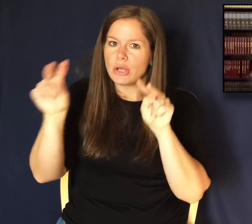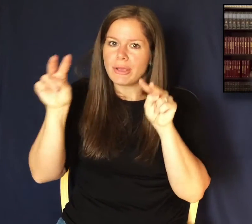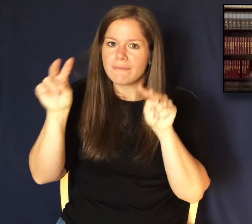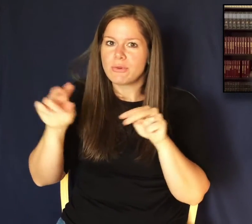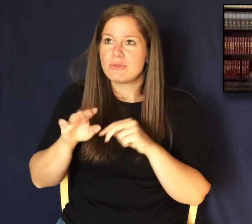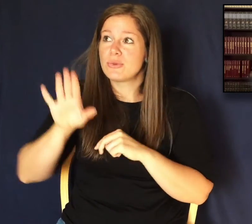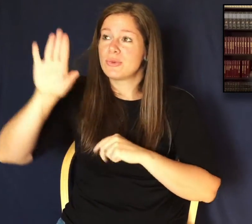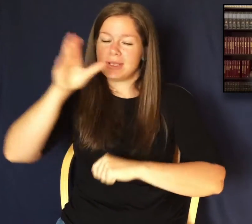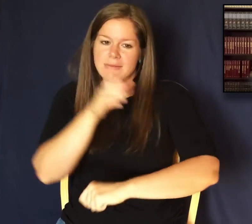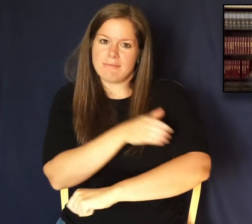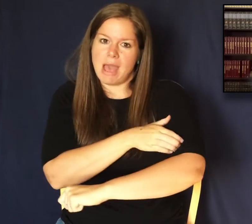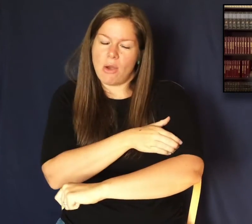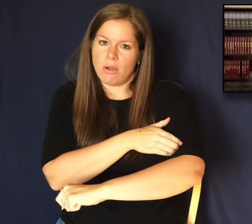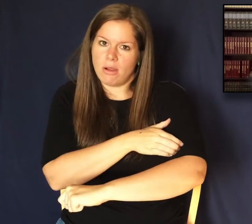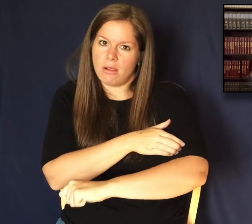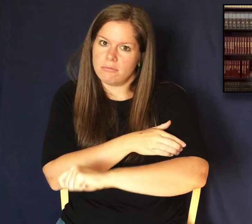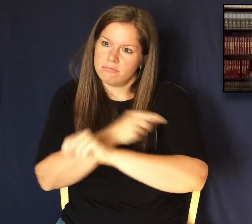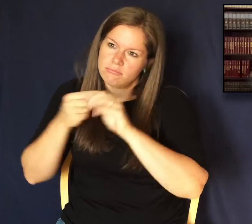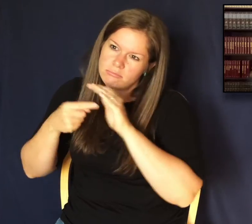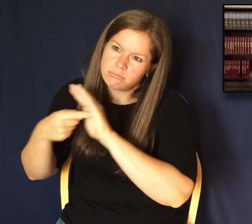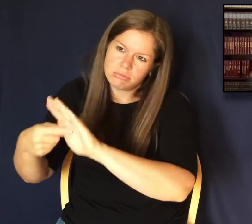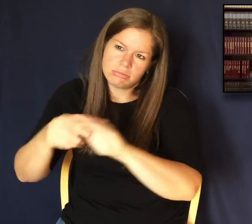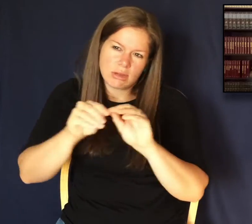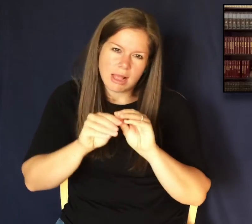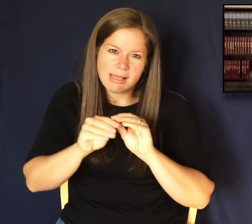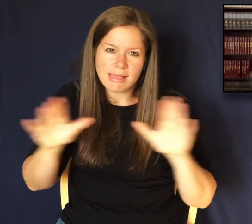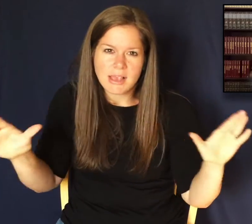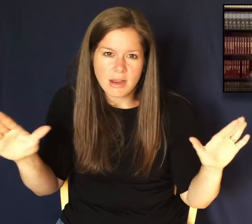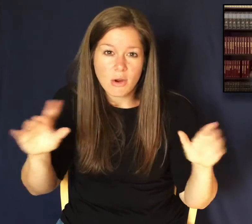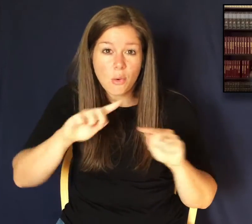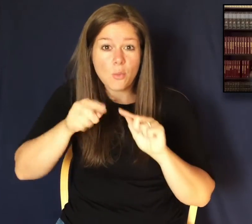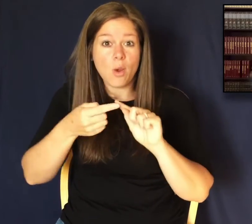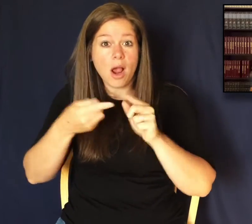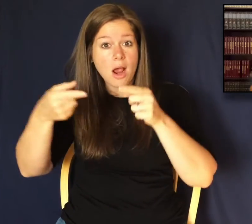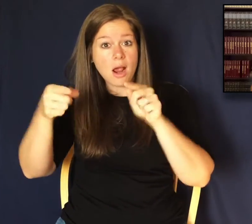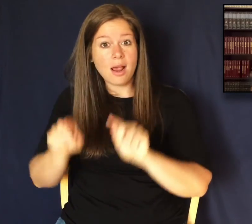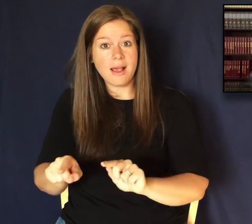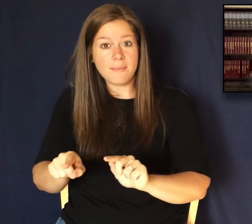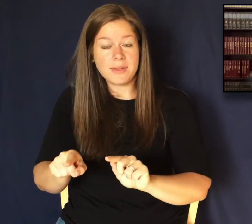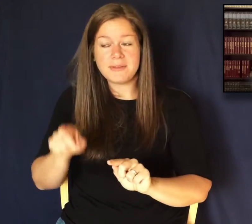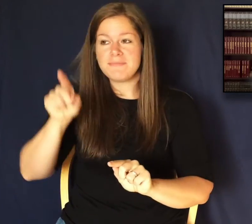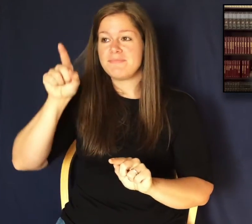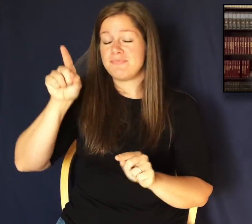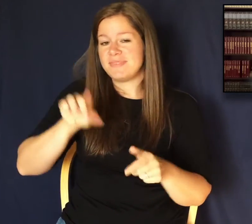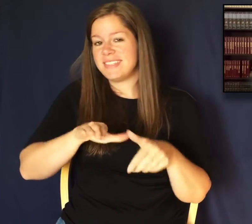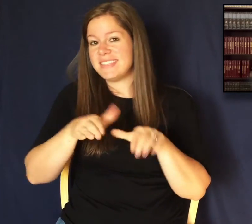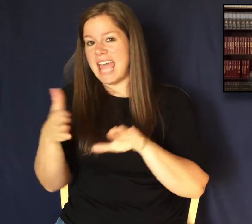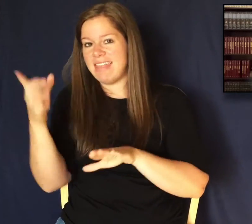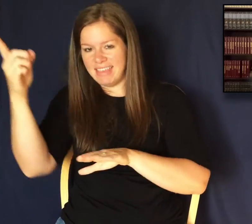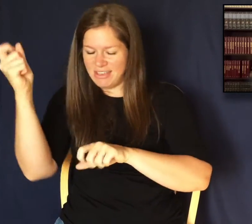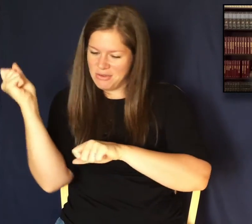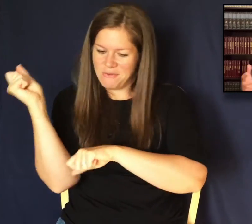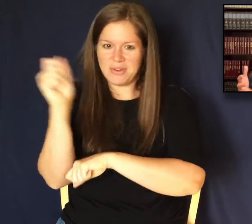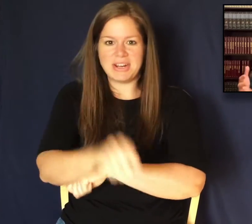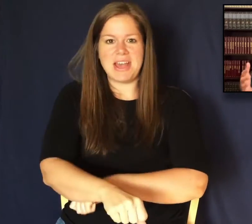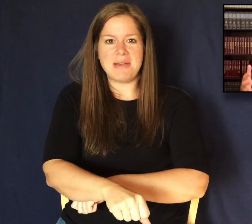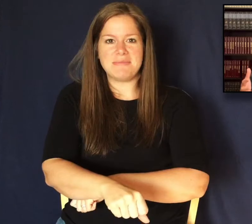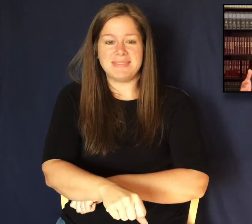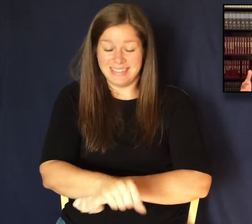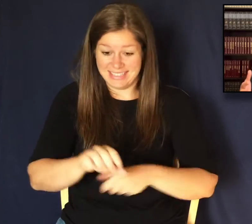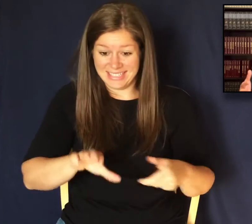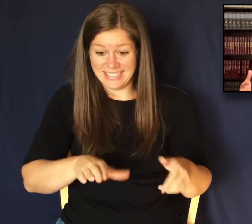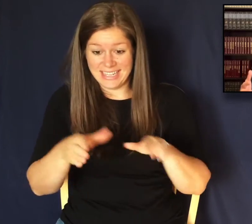all, is the final resurrection, because he has overcome death. Death is not the end for you and I. And so